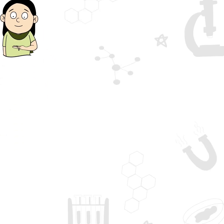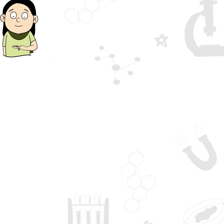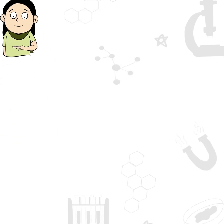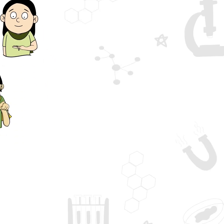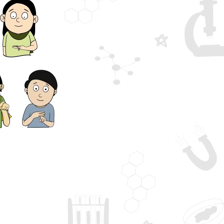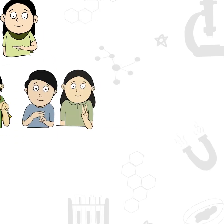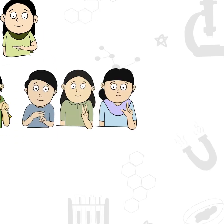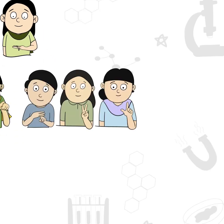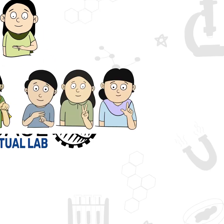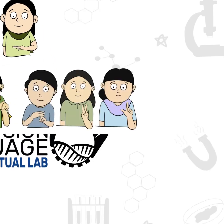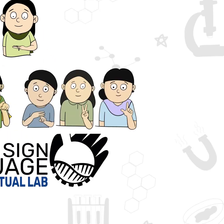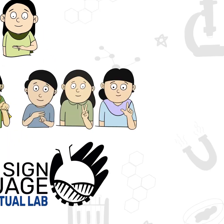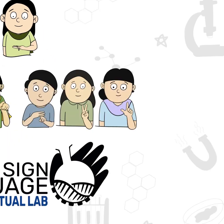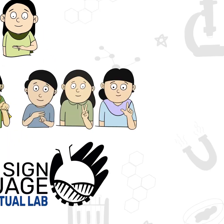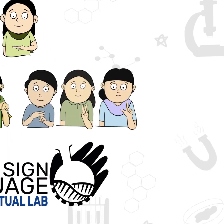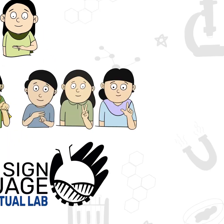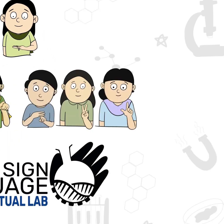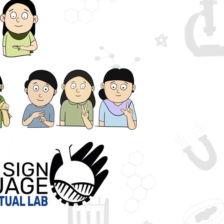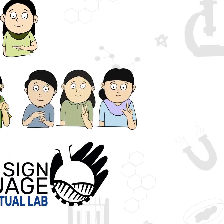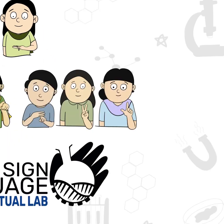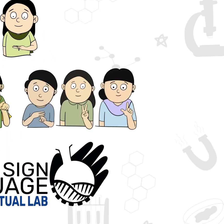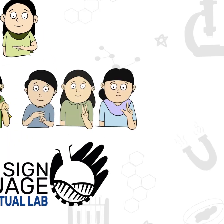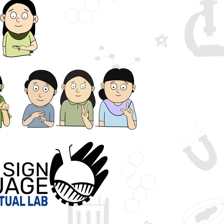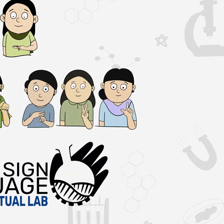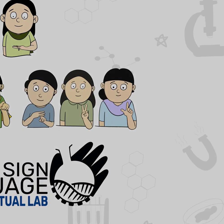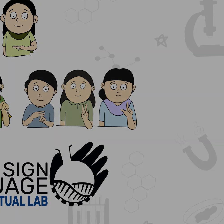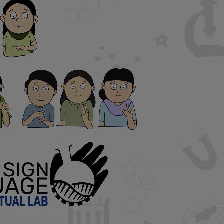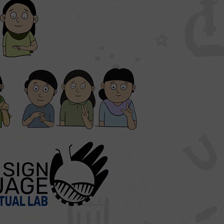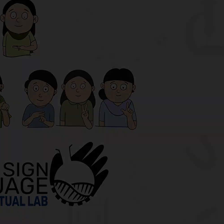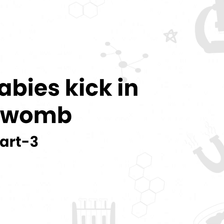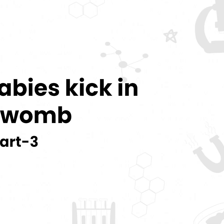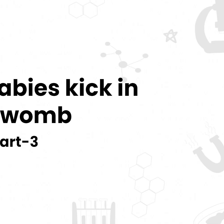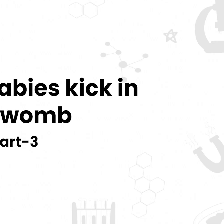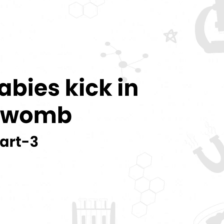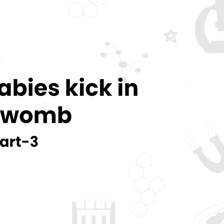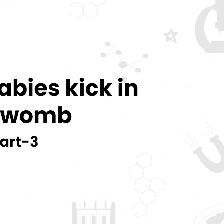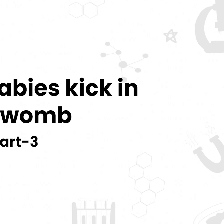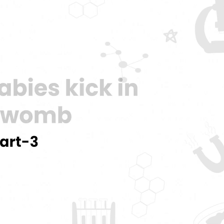Welcome to ISL Enabled Virtual Lab of CSIR.